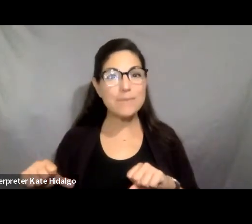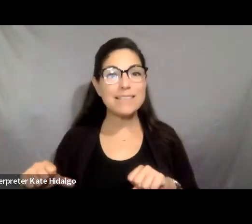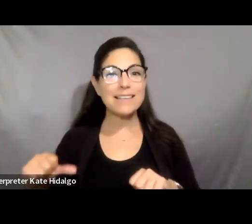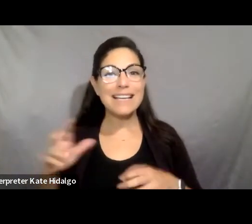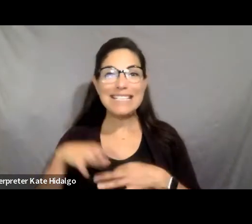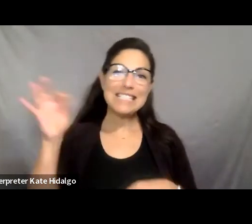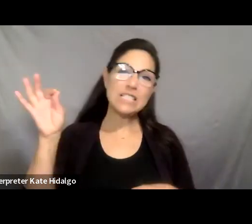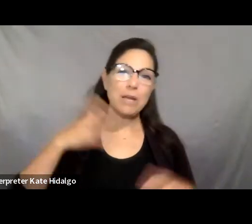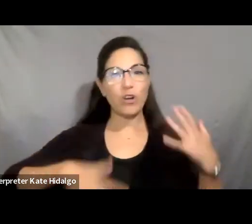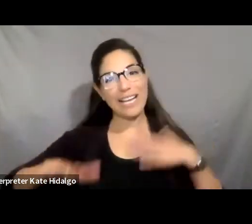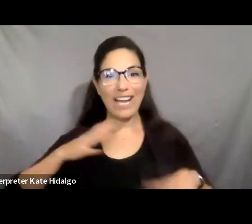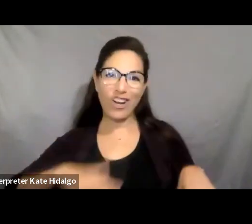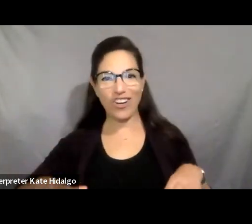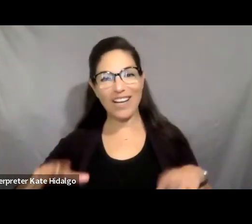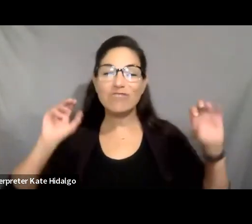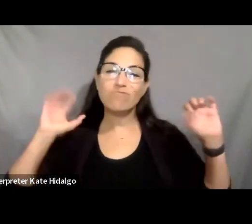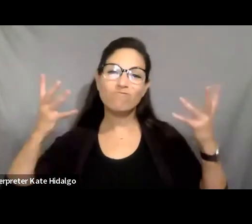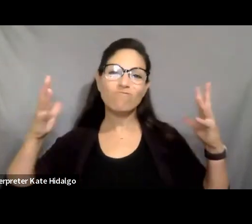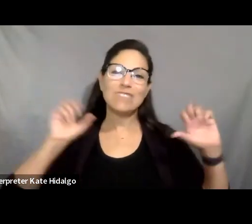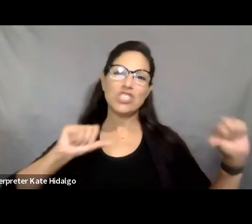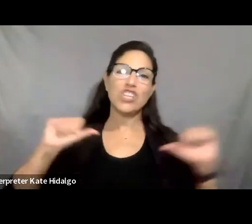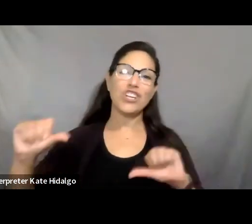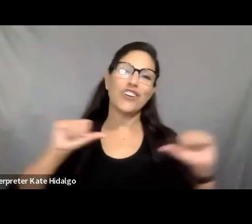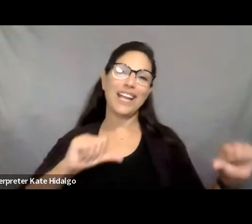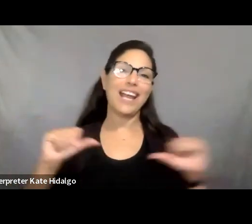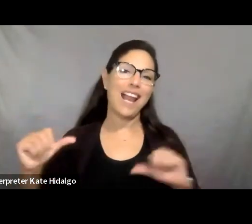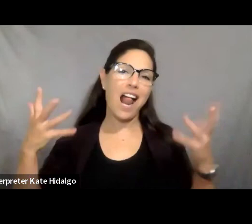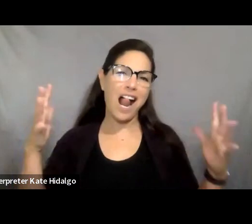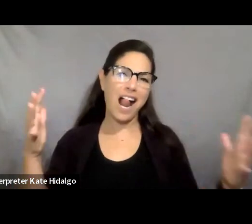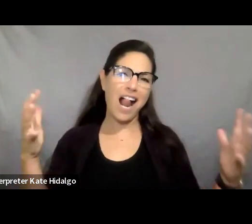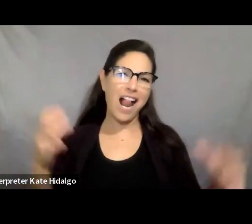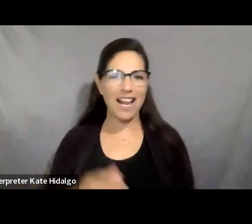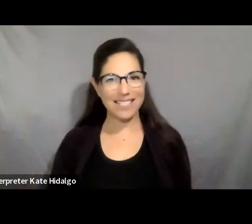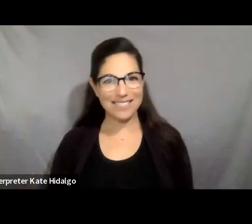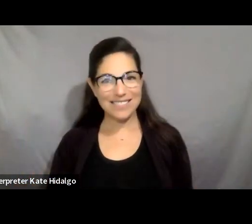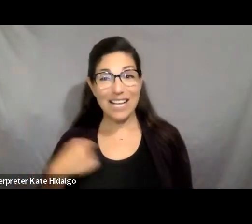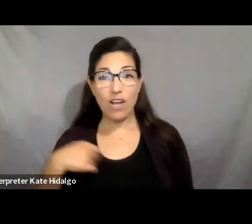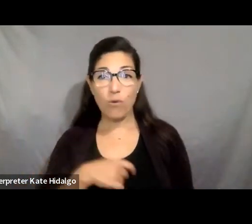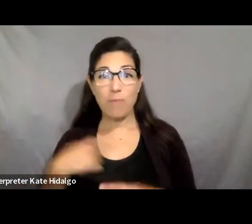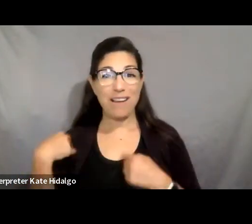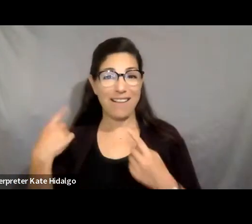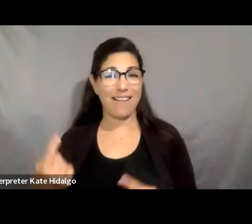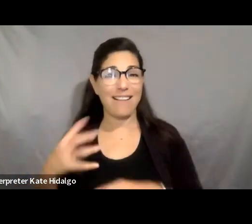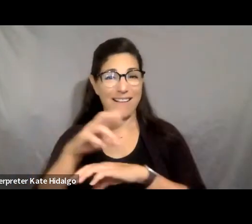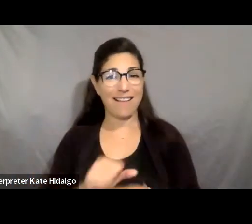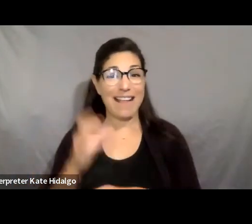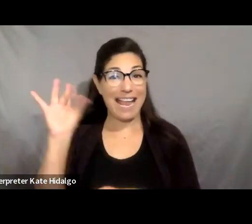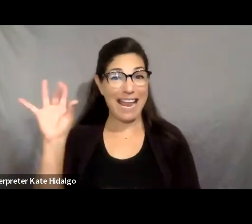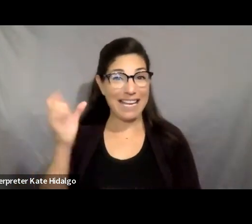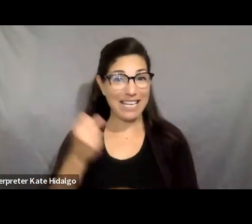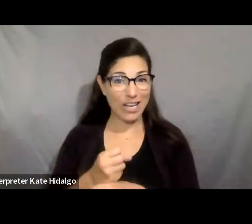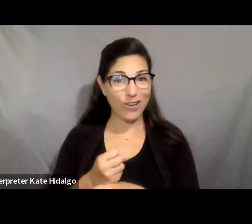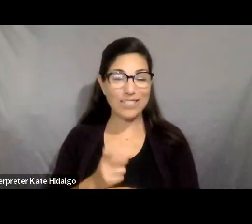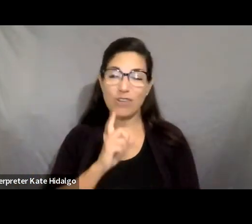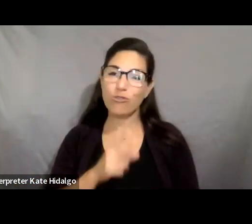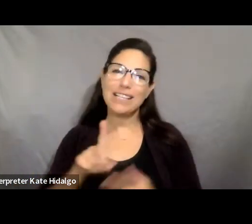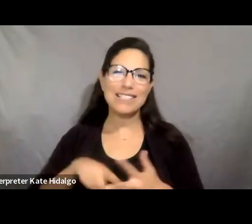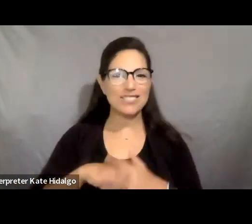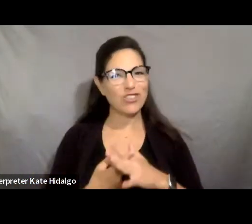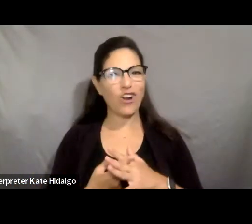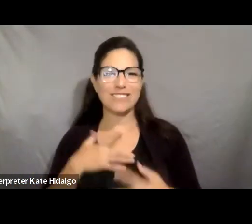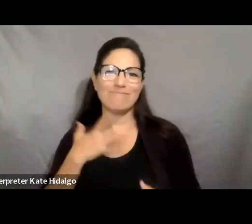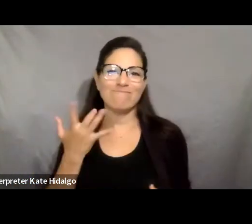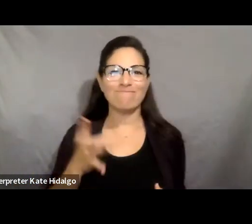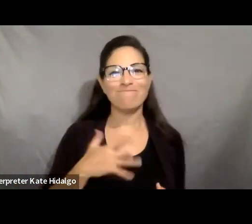spirit gear cheering them on. And so we've been doing that for the past 8 years. It really sets the